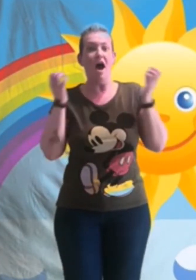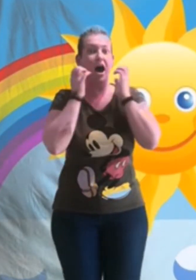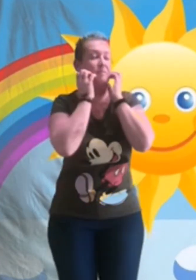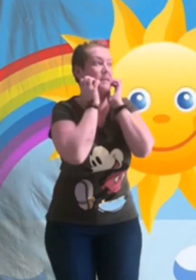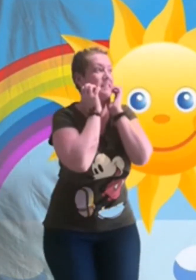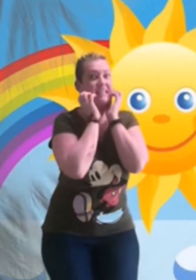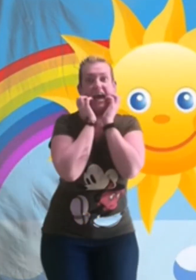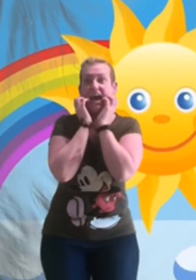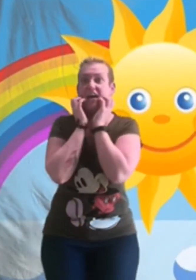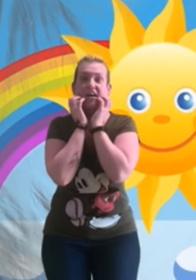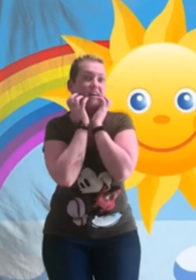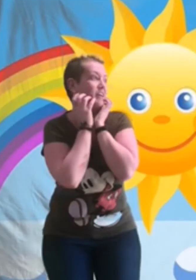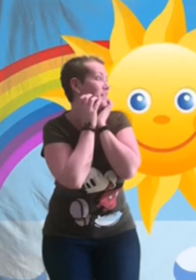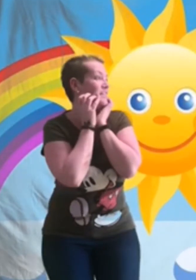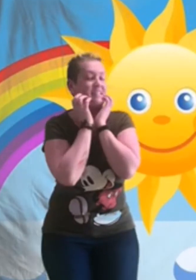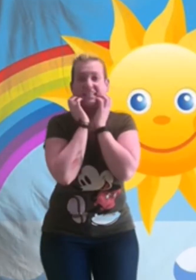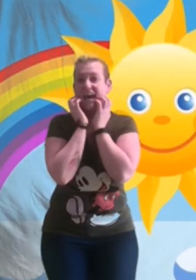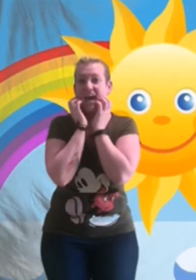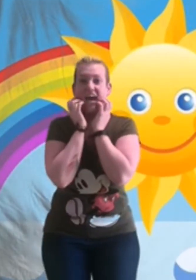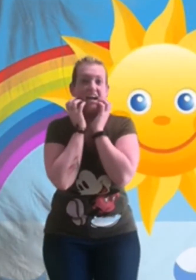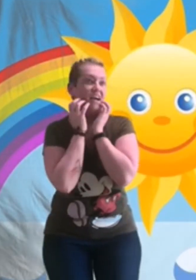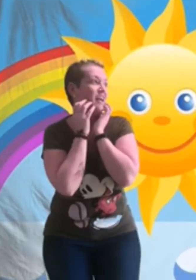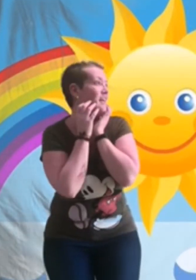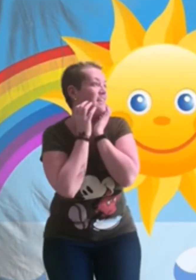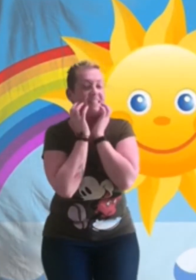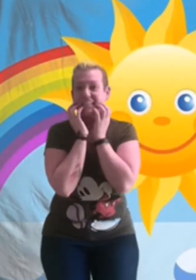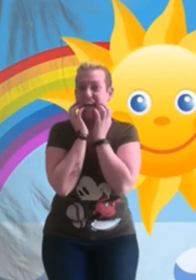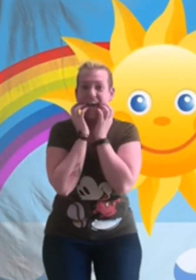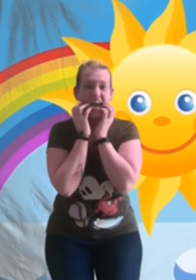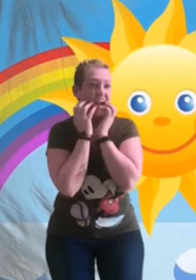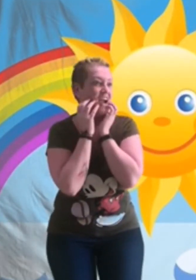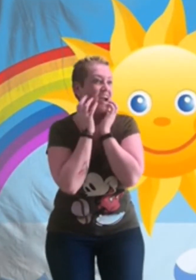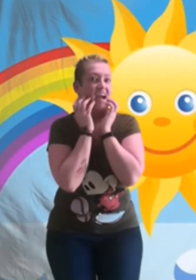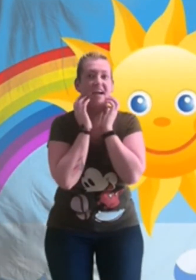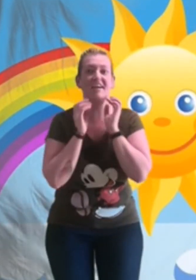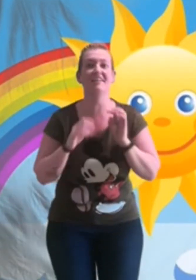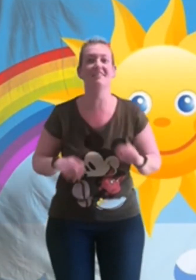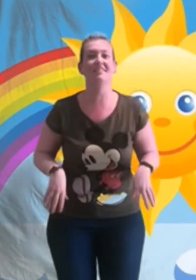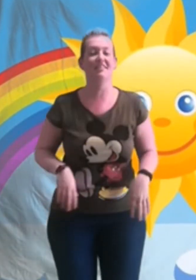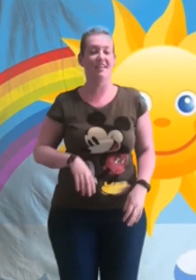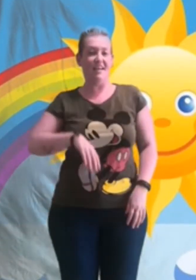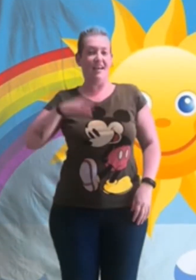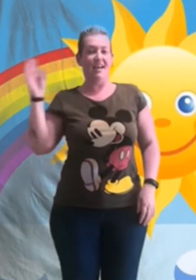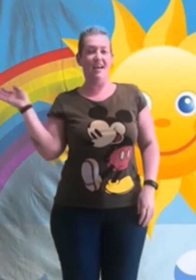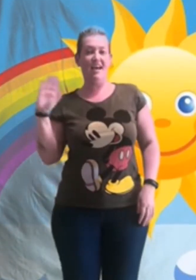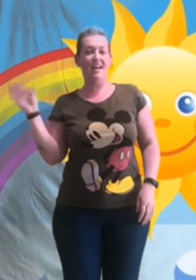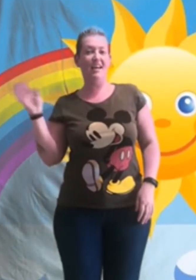today? I'm scared, scared. Scared.